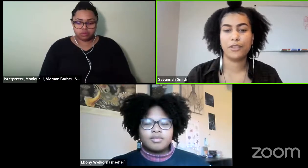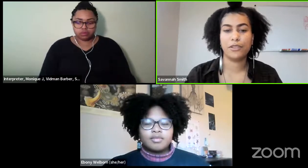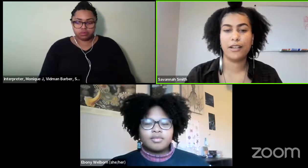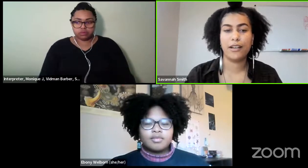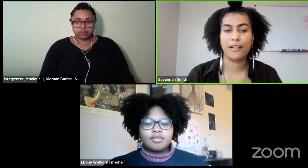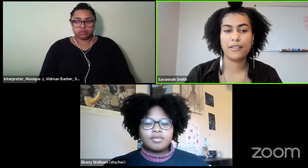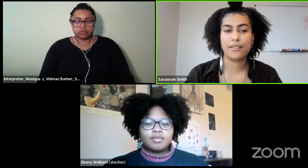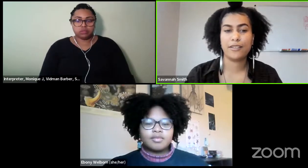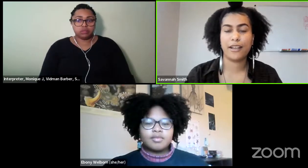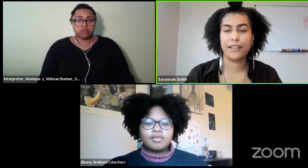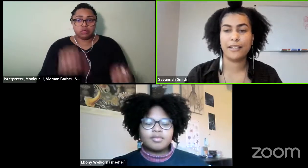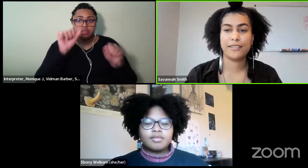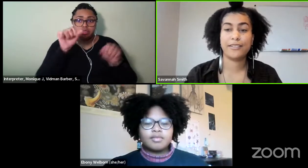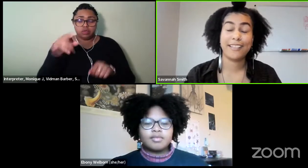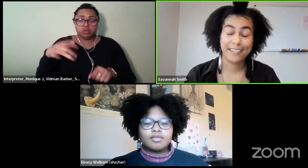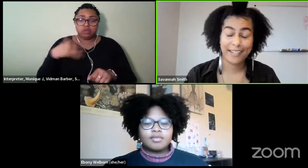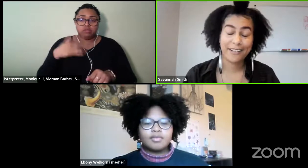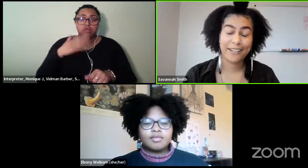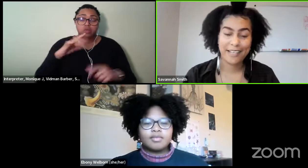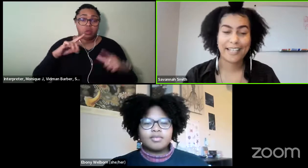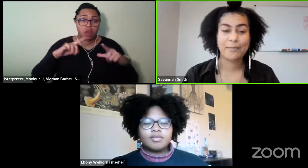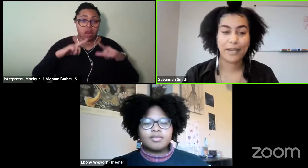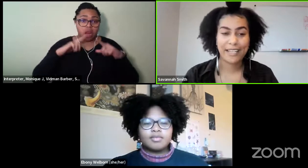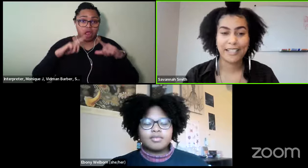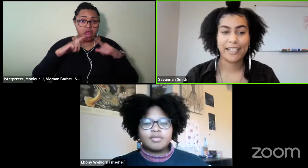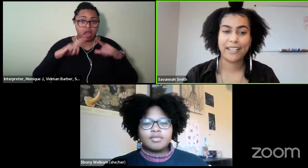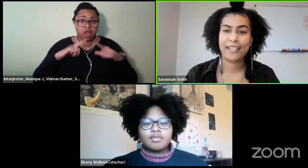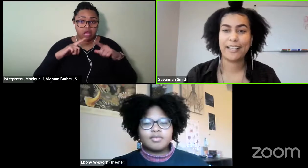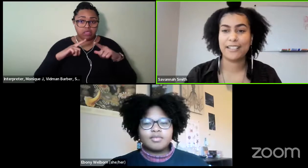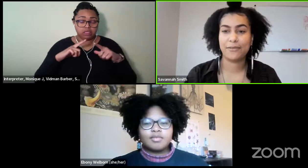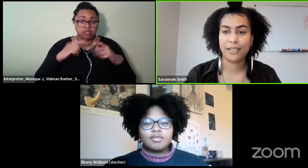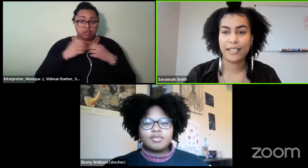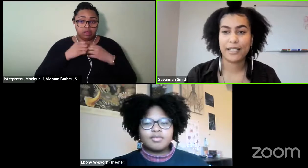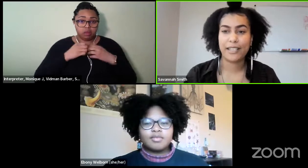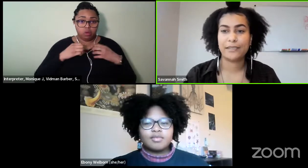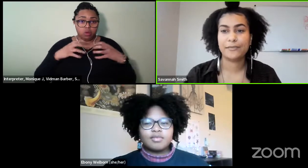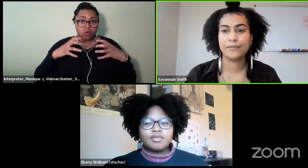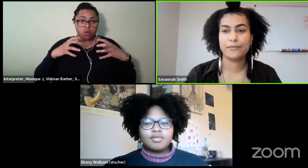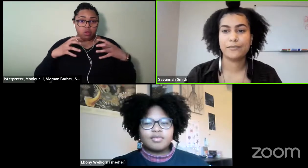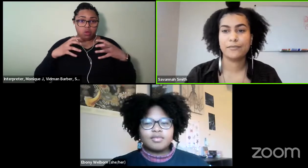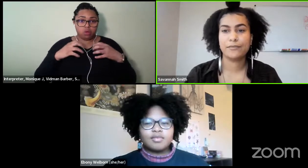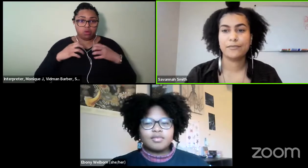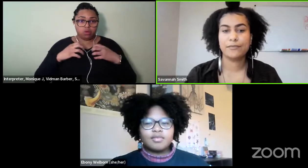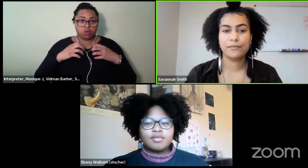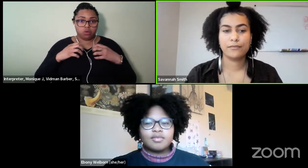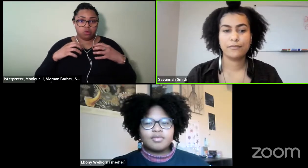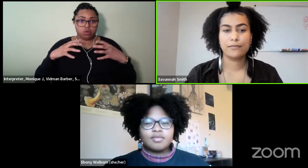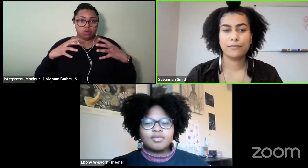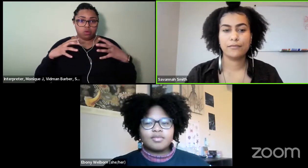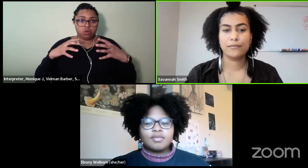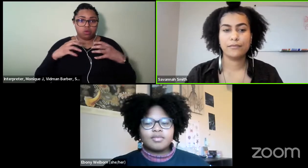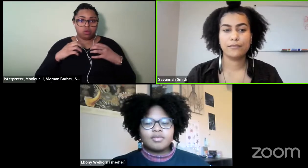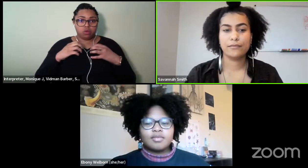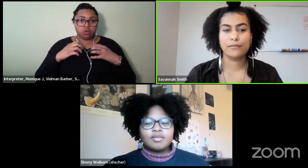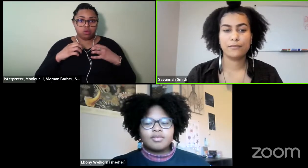Can you feel your lungs? Are they expanding and deflating?